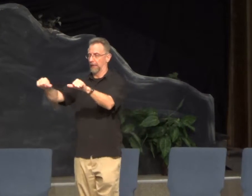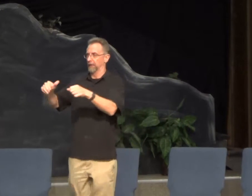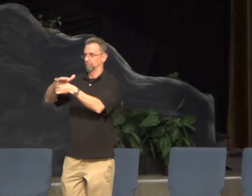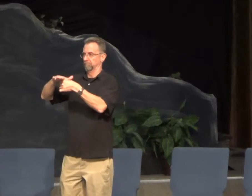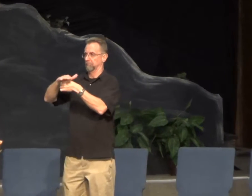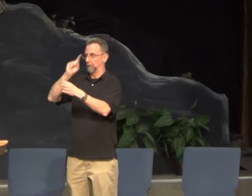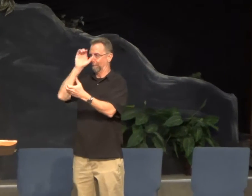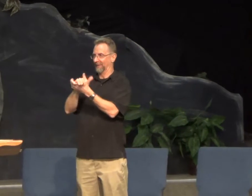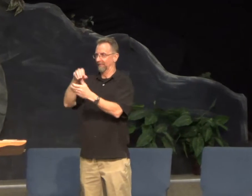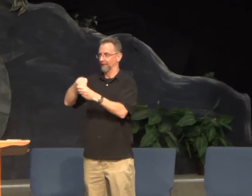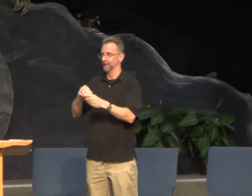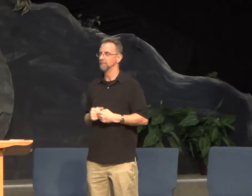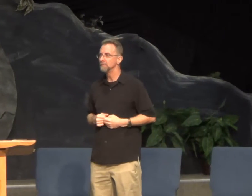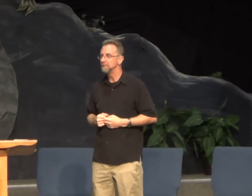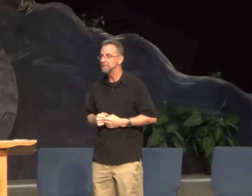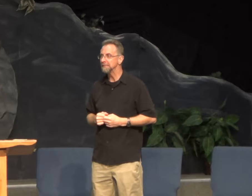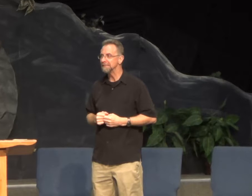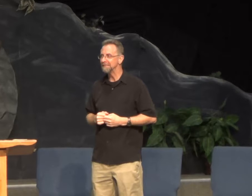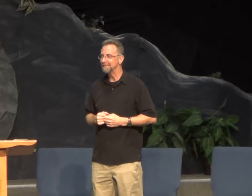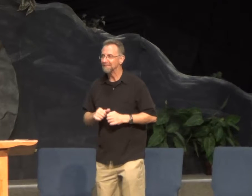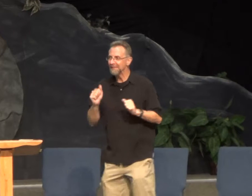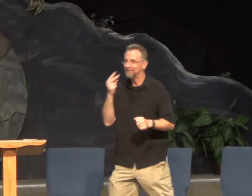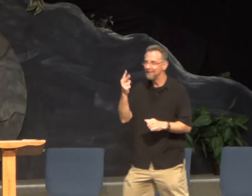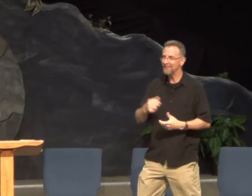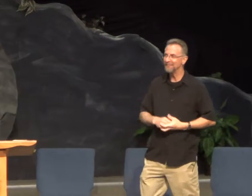So the teachings in that area that they believed,